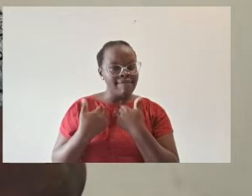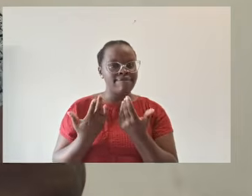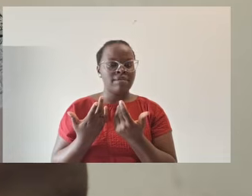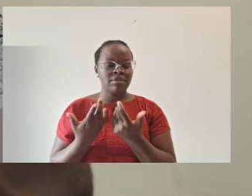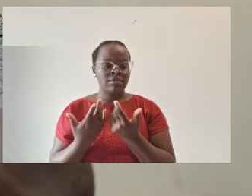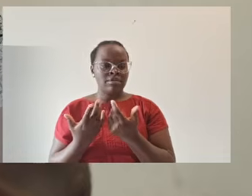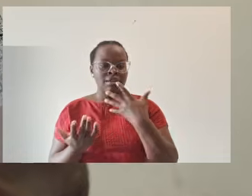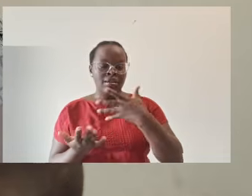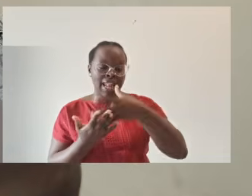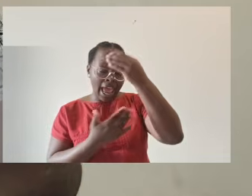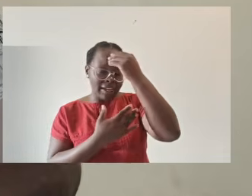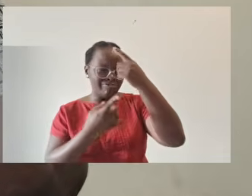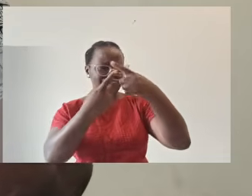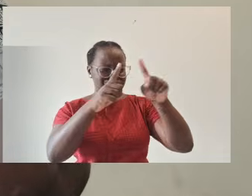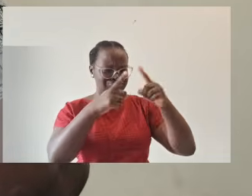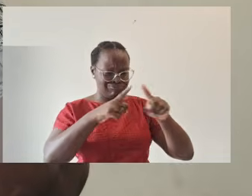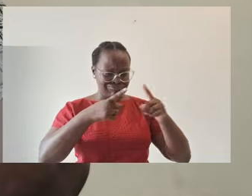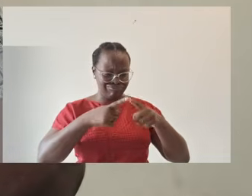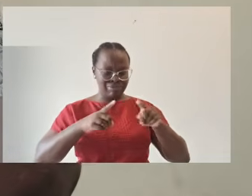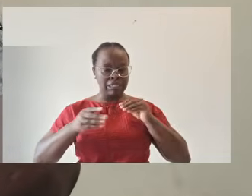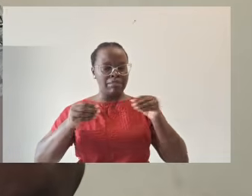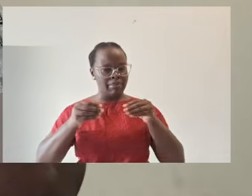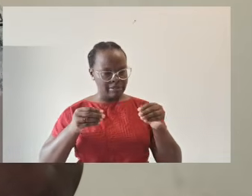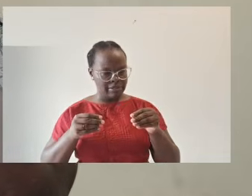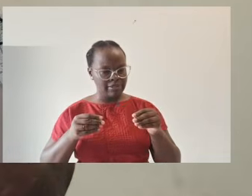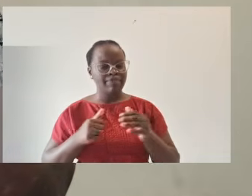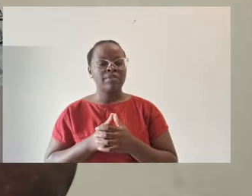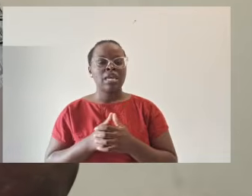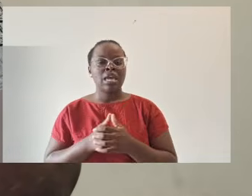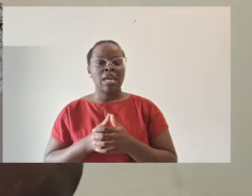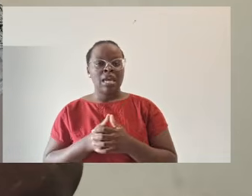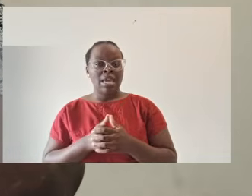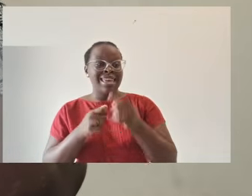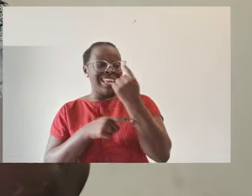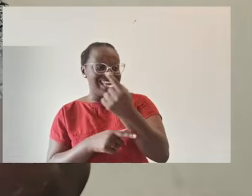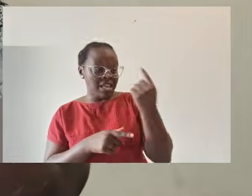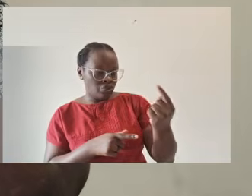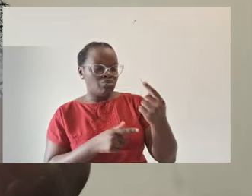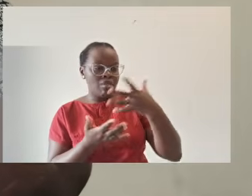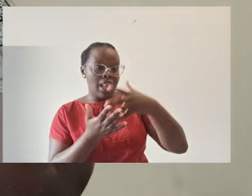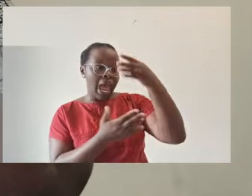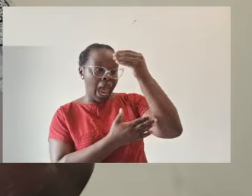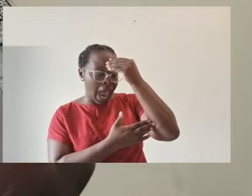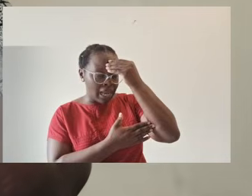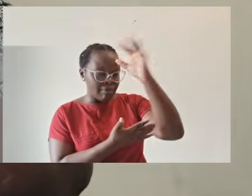with all these types of disabilities and impairments, and every learner should be placed in the